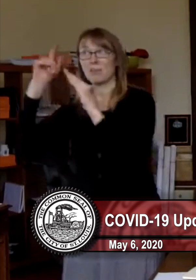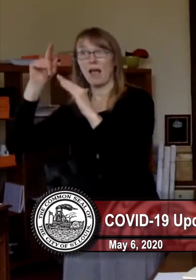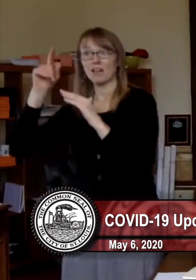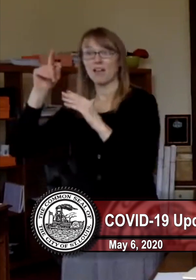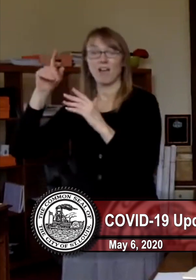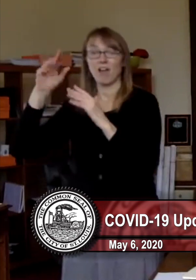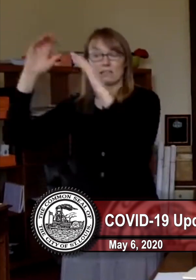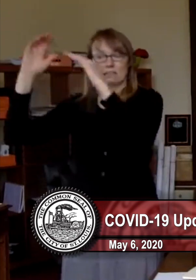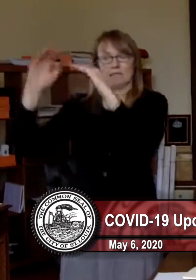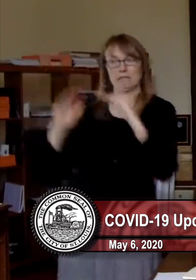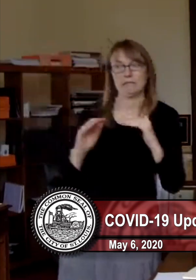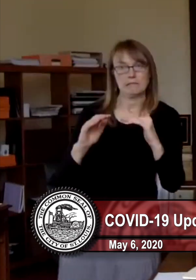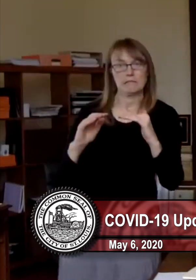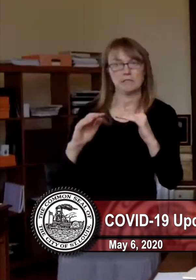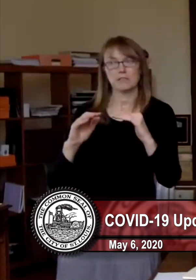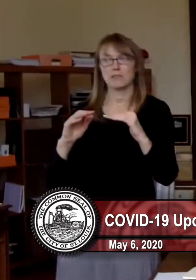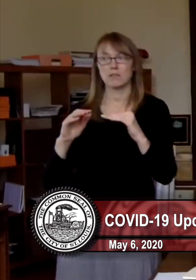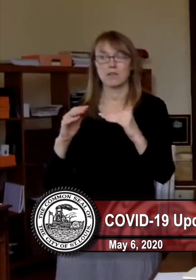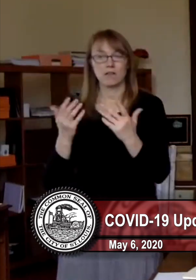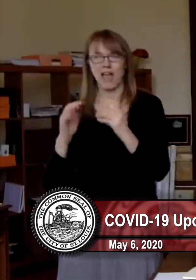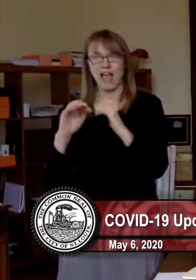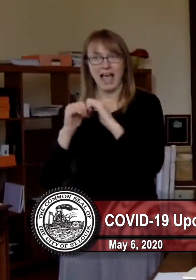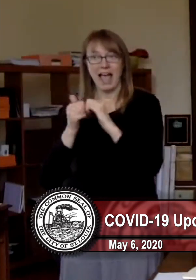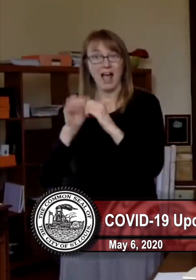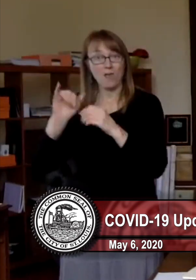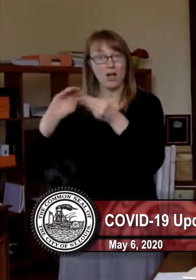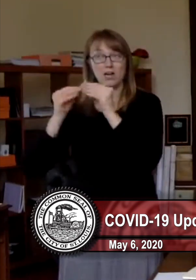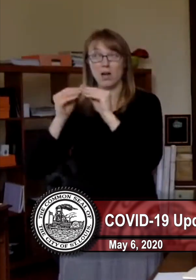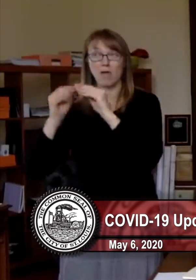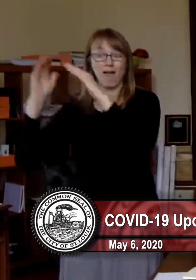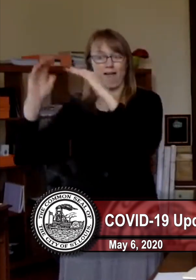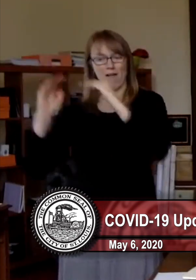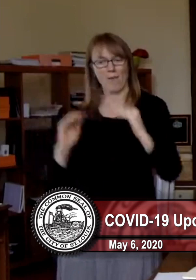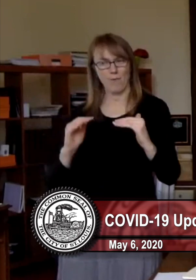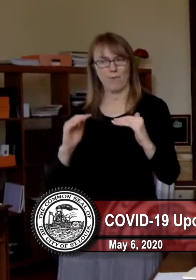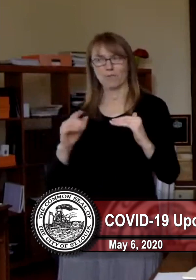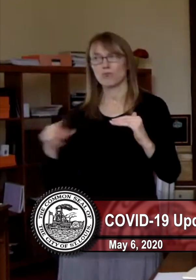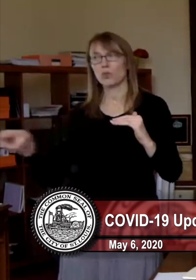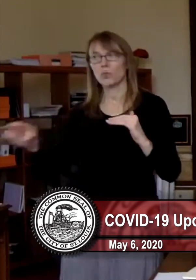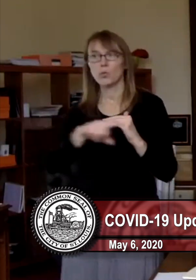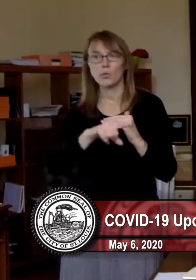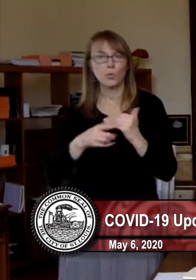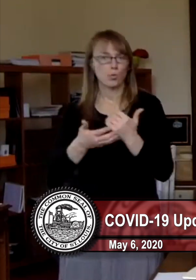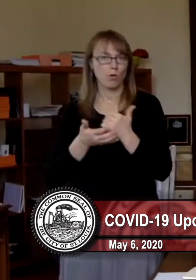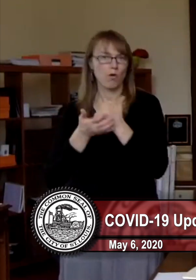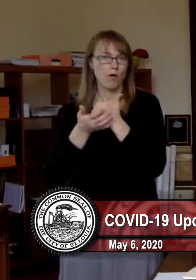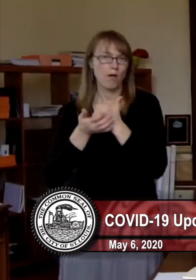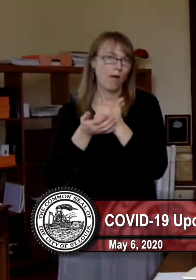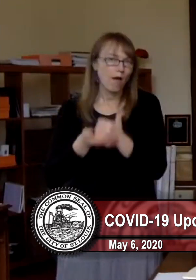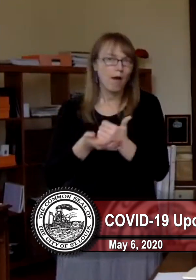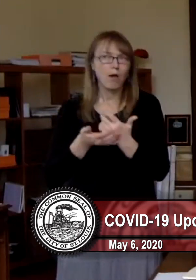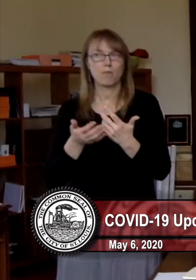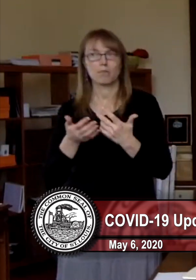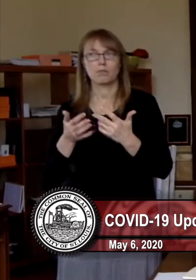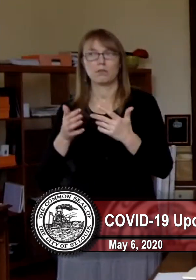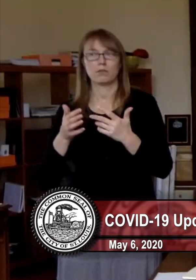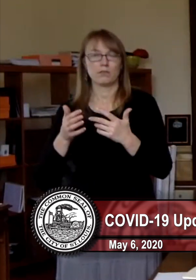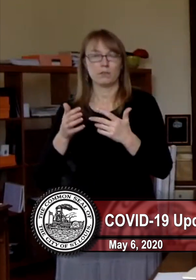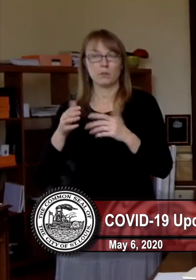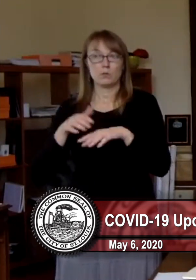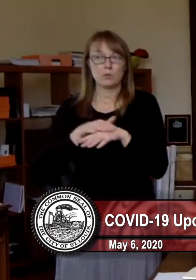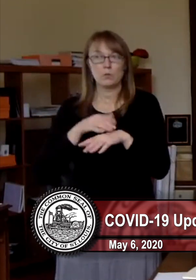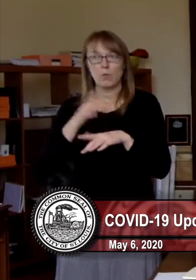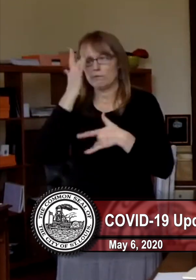your behavior to try to tamp down the spread. So thank you for that. And so